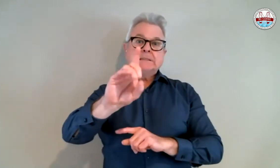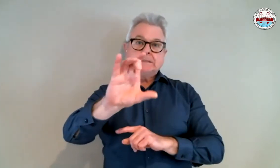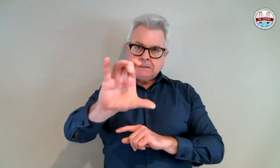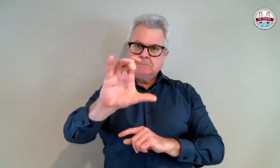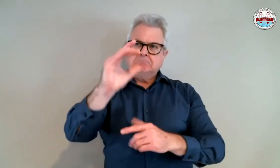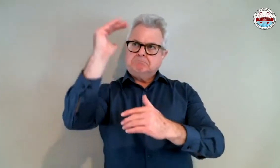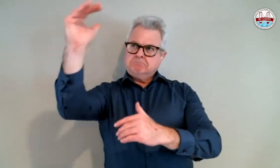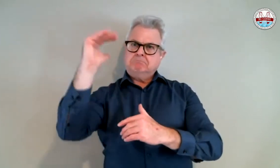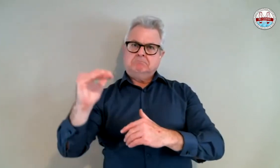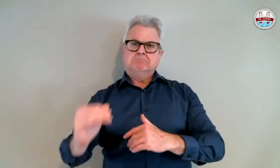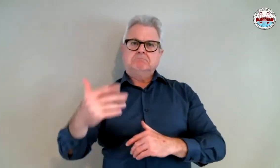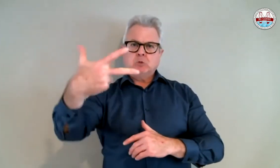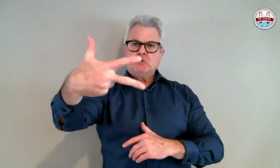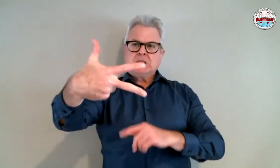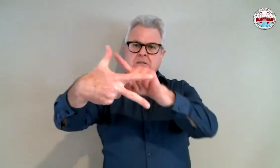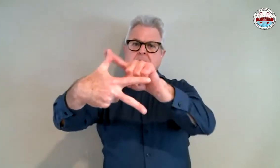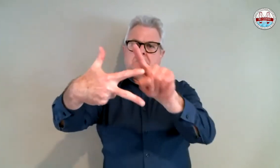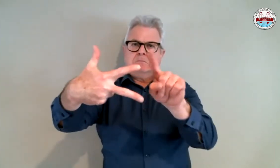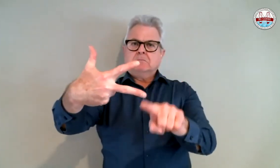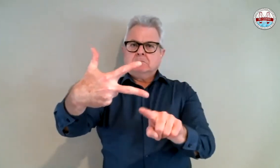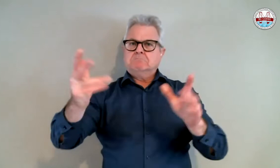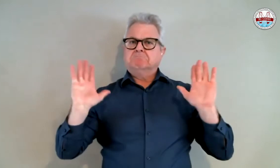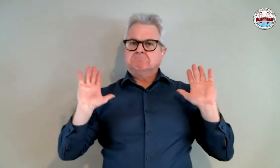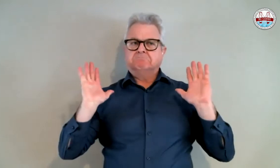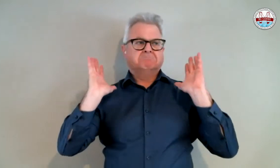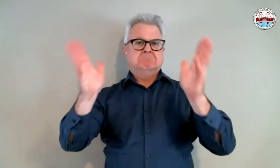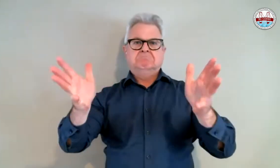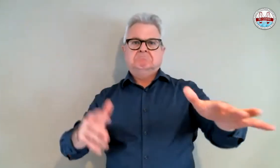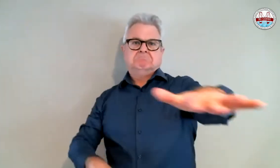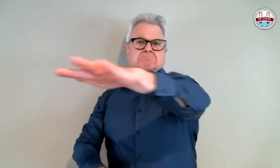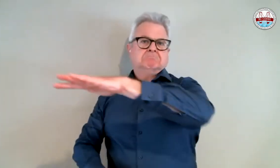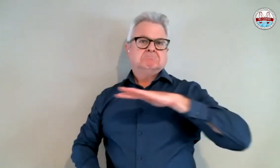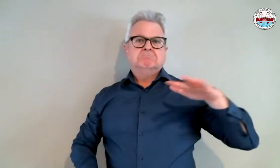Now, those three masks have been approved by the CDC historically.